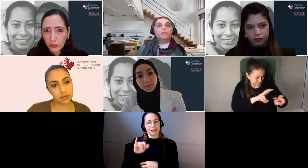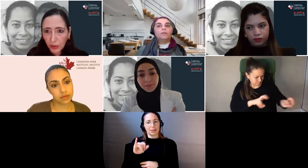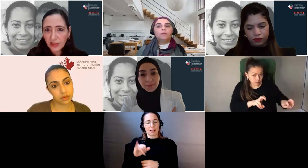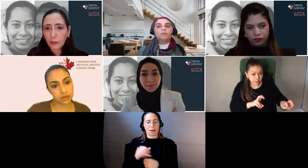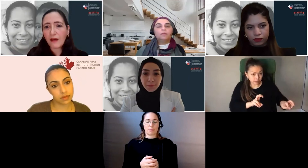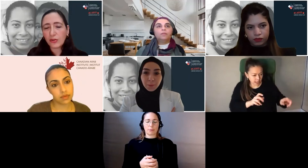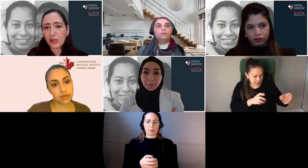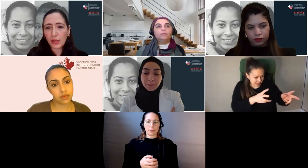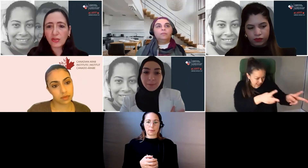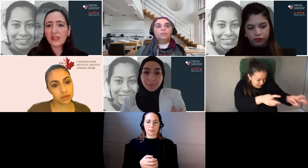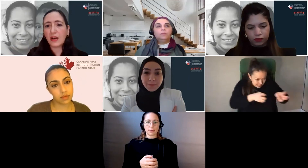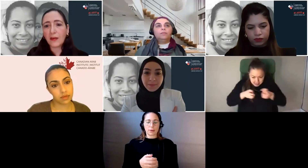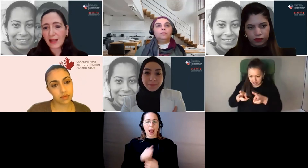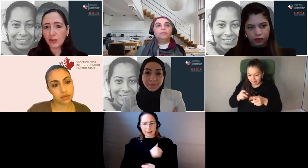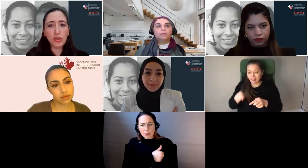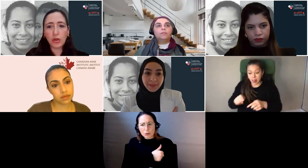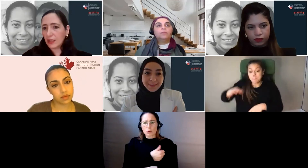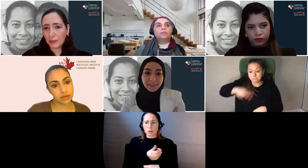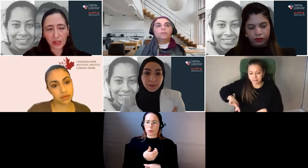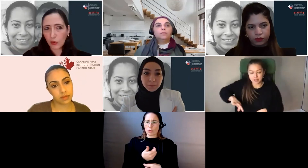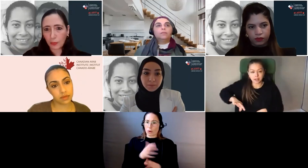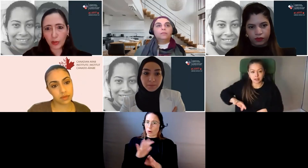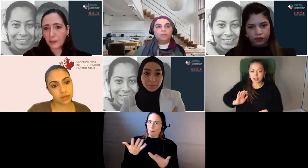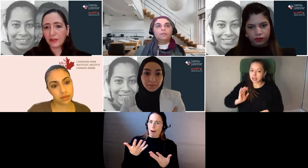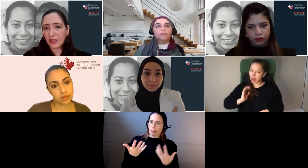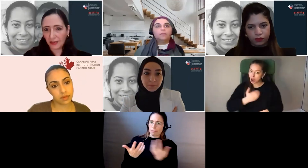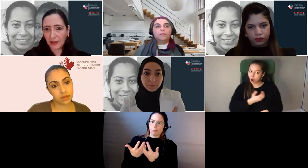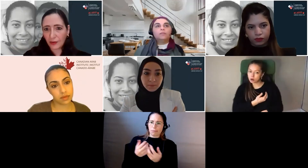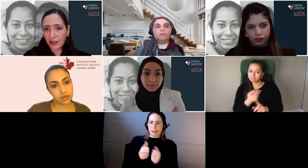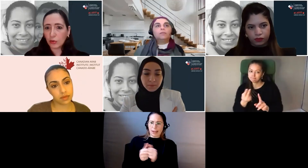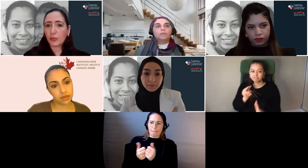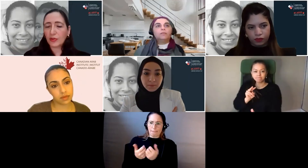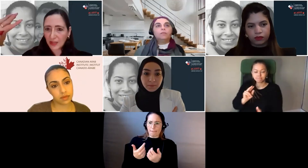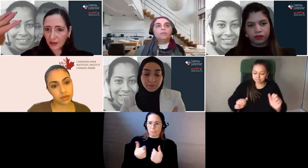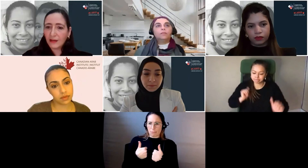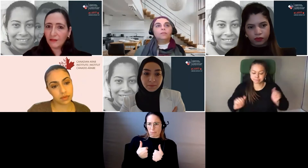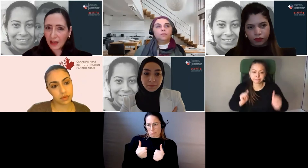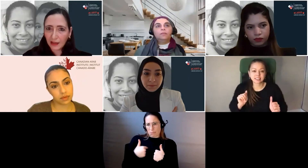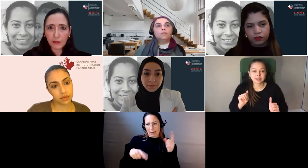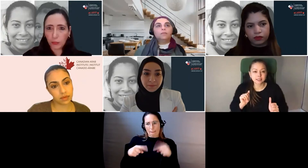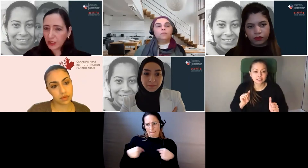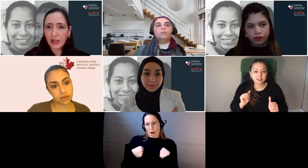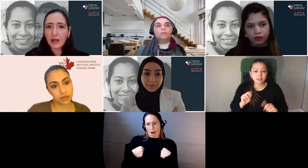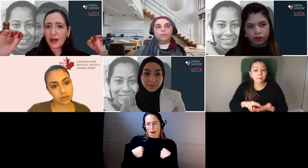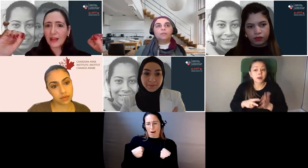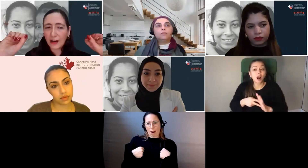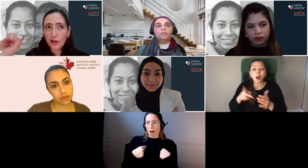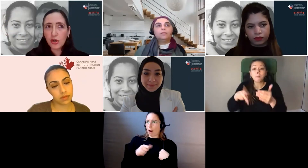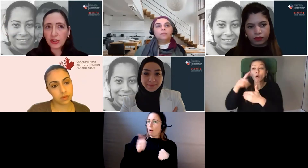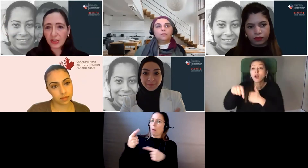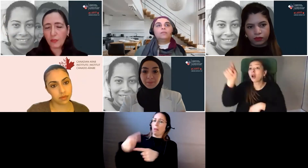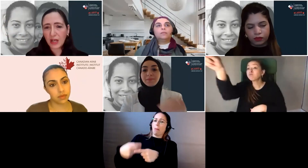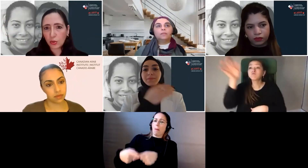the response that we have to situations is in our hands, not in a particular program out there, right? Those programs are vital, important, but